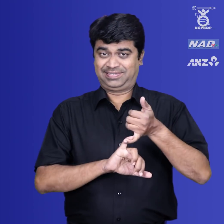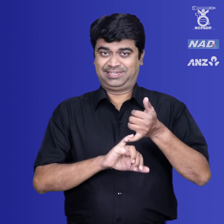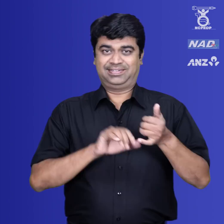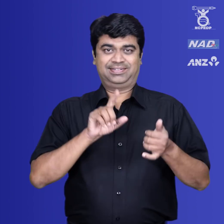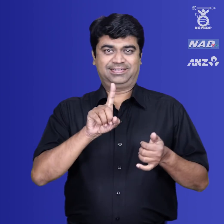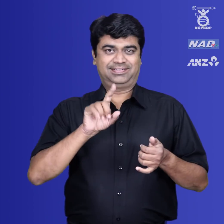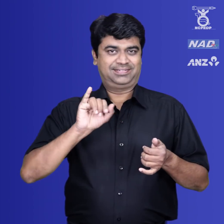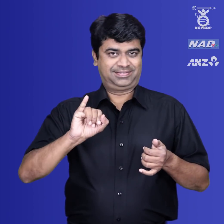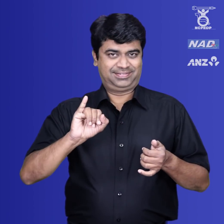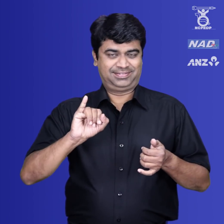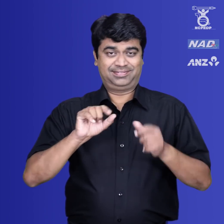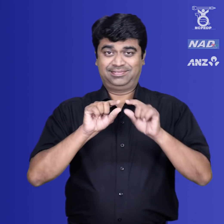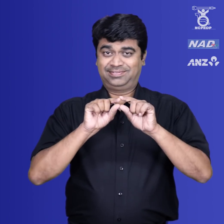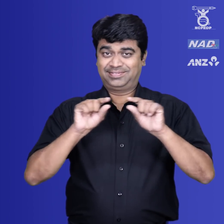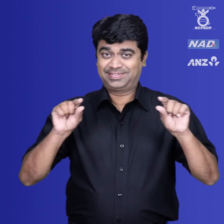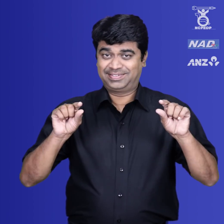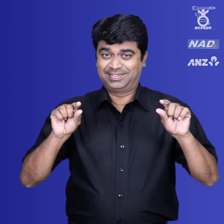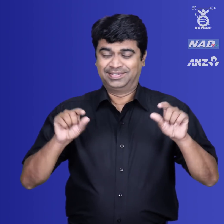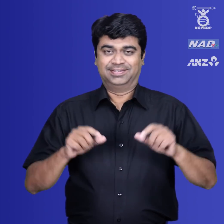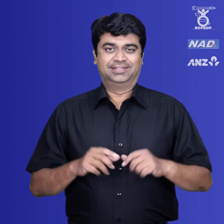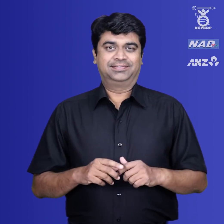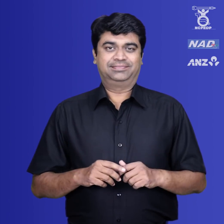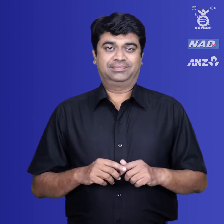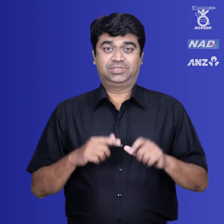Duty of educational institutions.